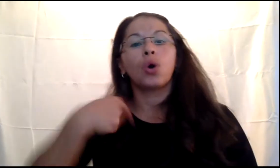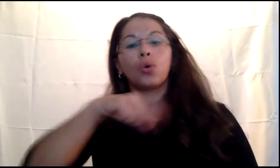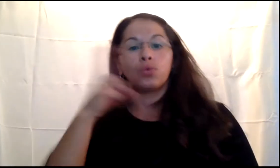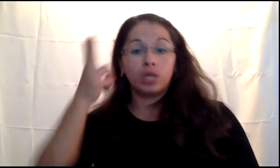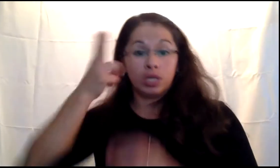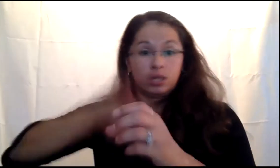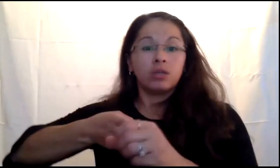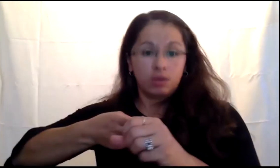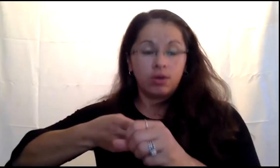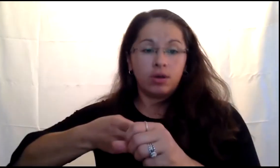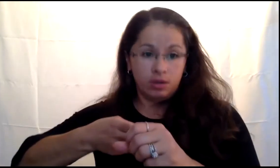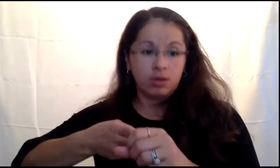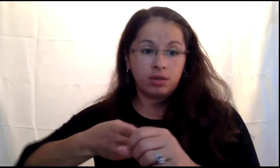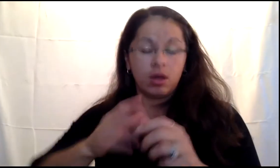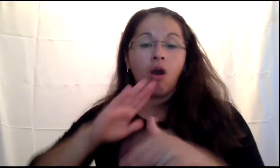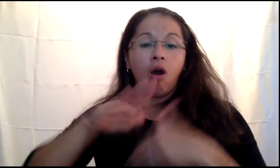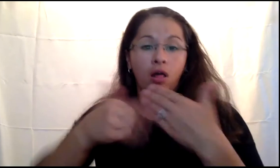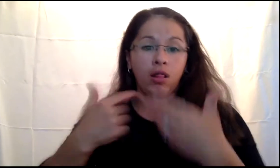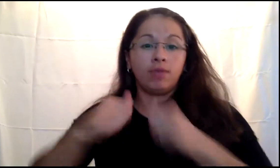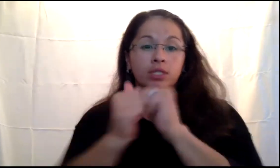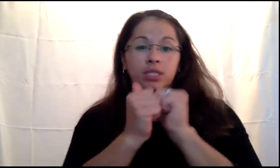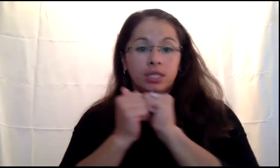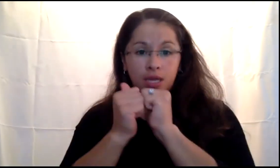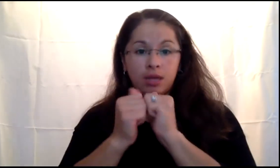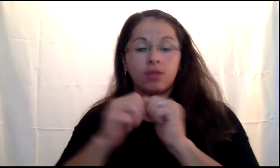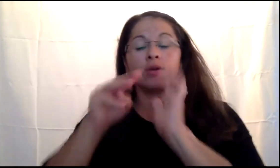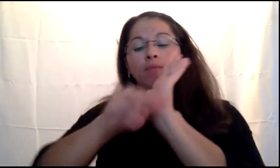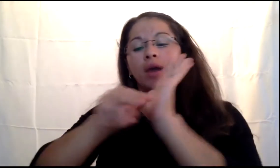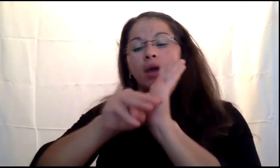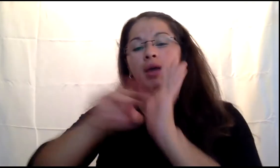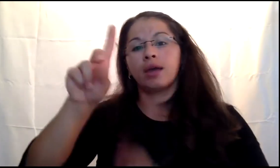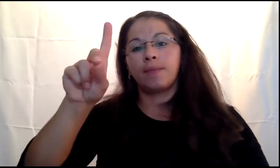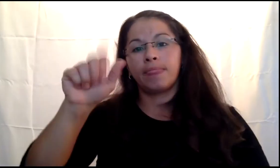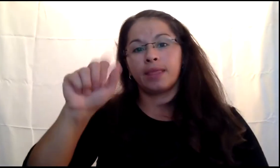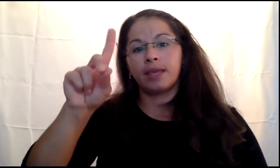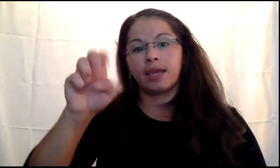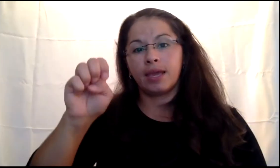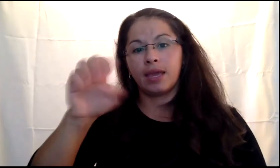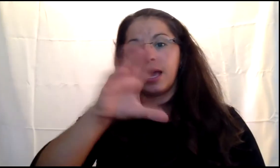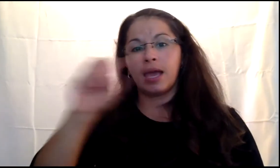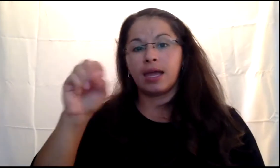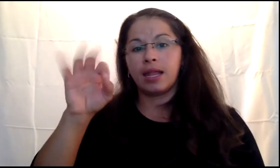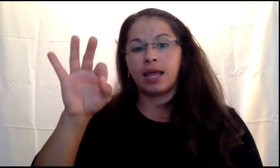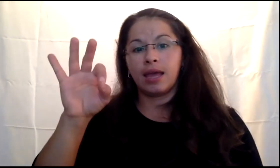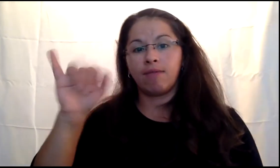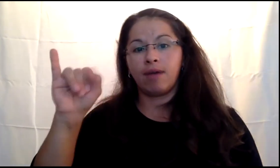together, Miami-Dade and FIU. So we actually see a lot of students taking this path, doing the